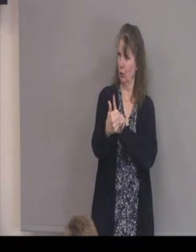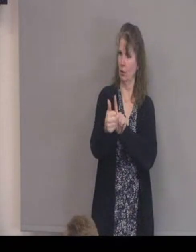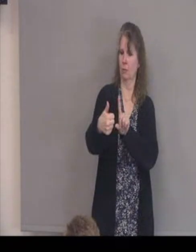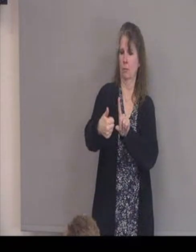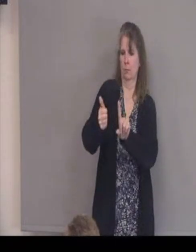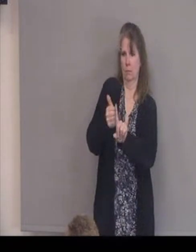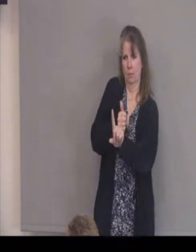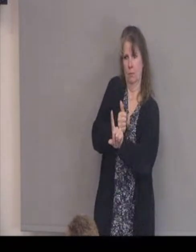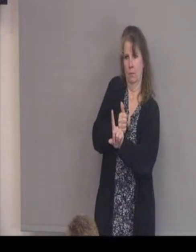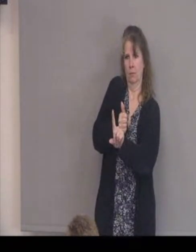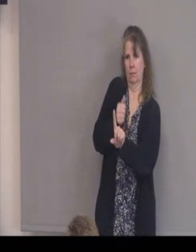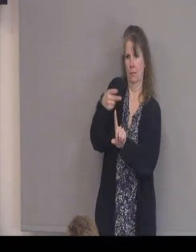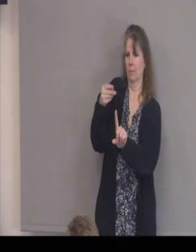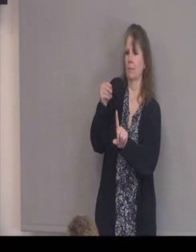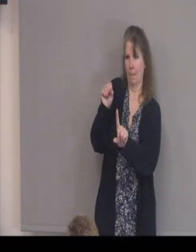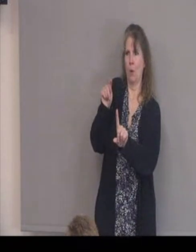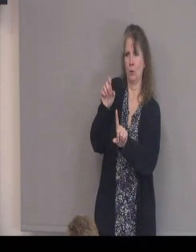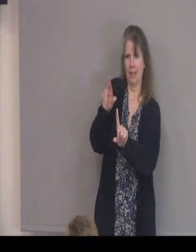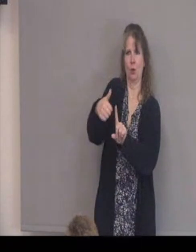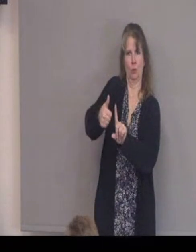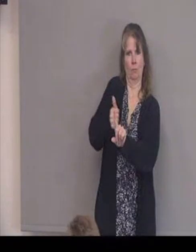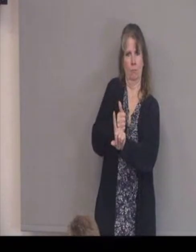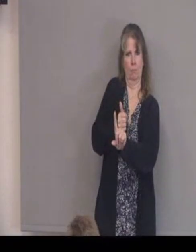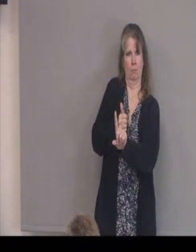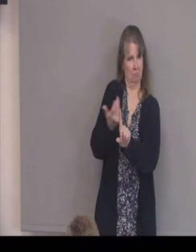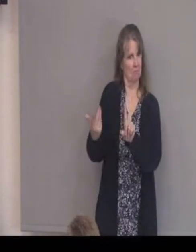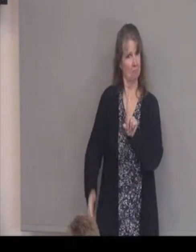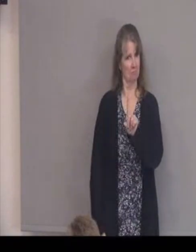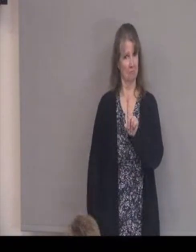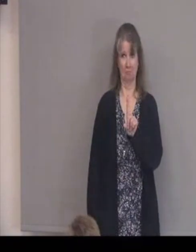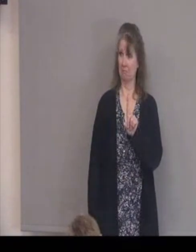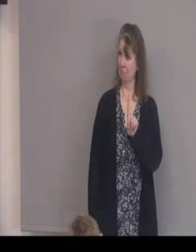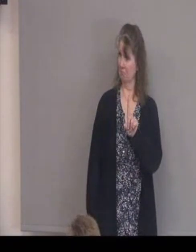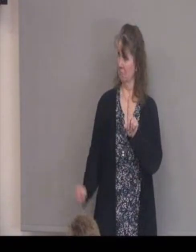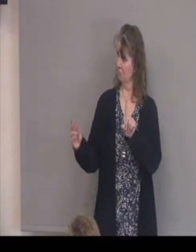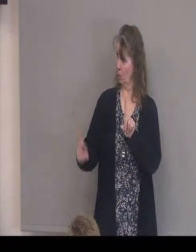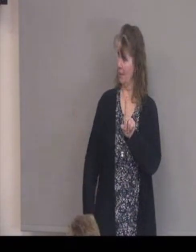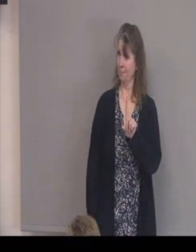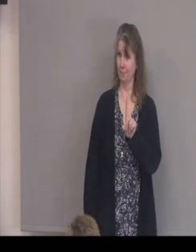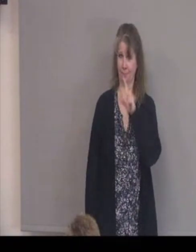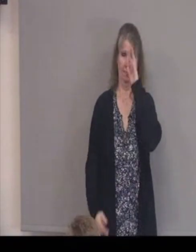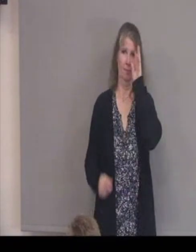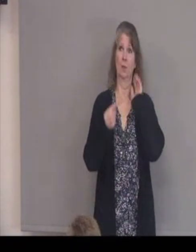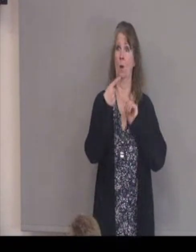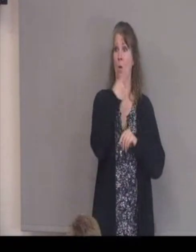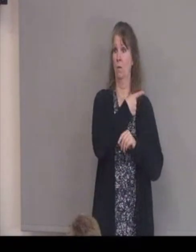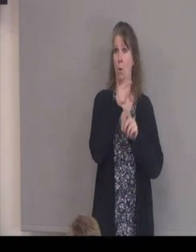Anterior, and then posterior. So in front of and behind. Those are what those terms refer